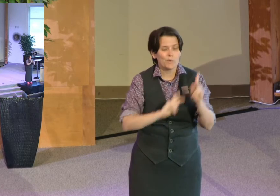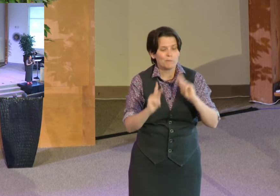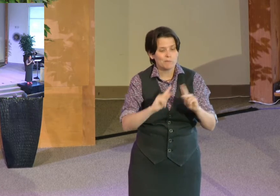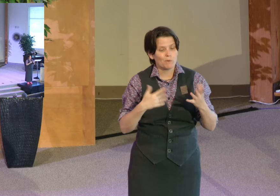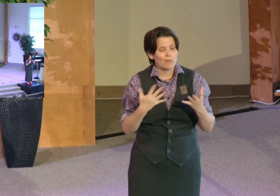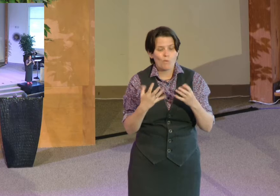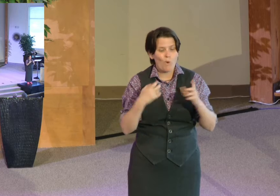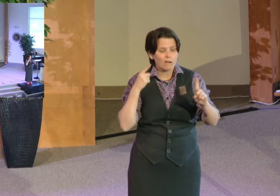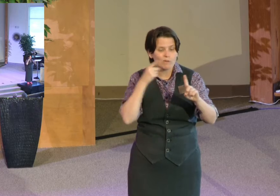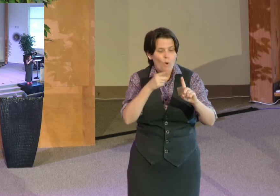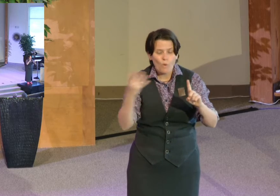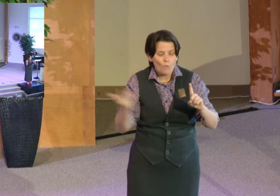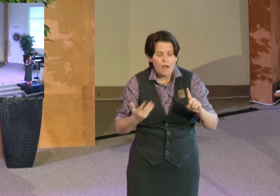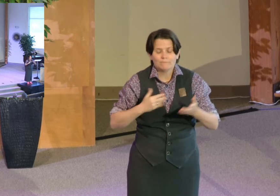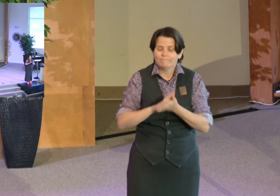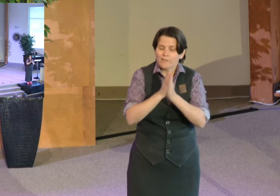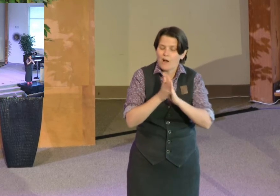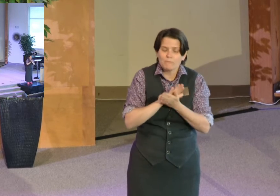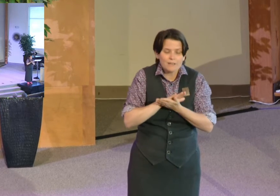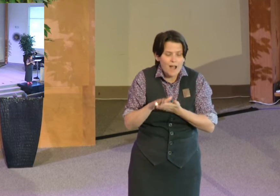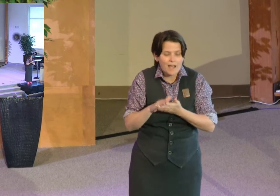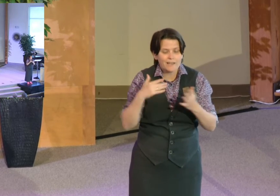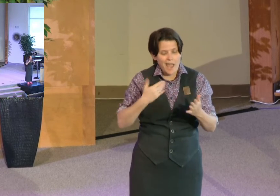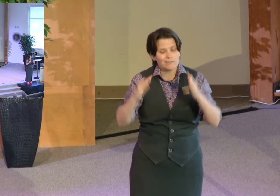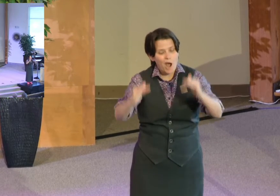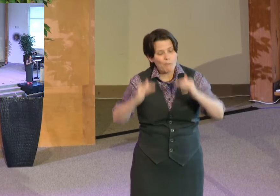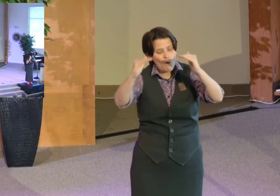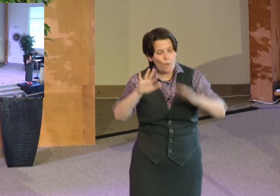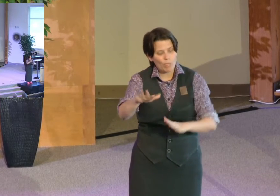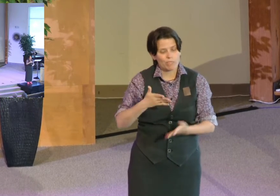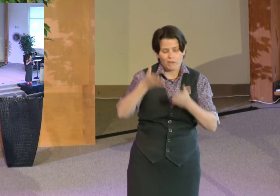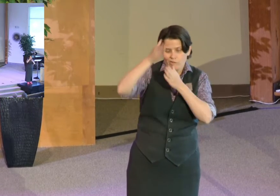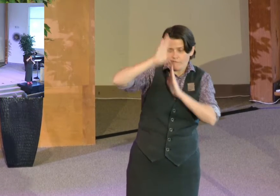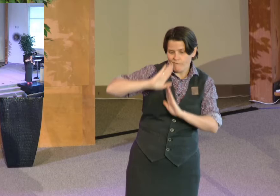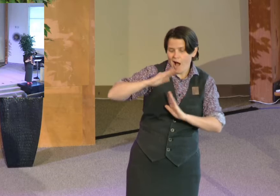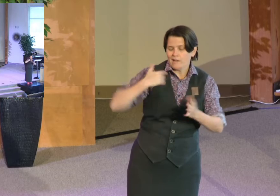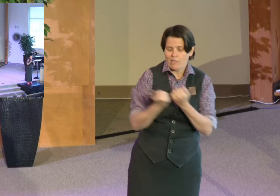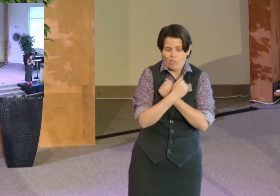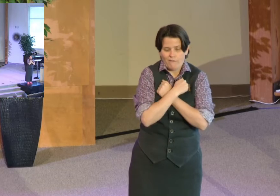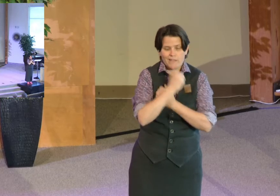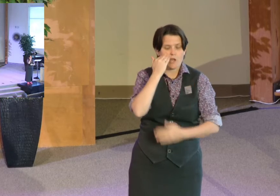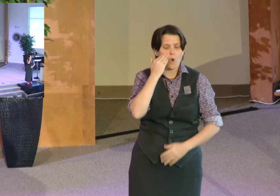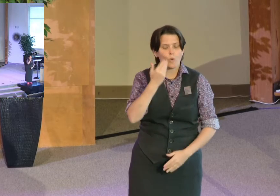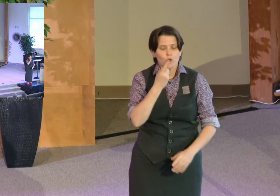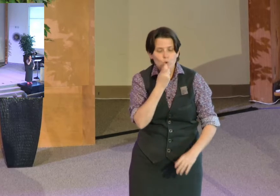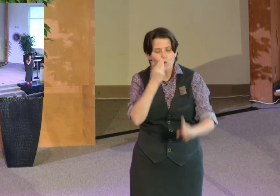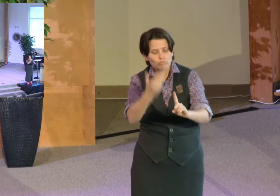are. So you have found the right place to be. I also want to share with you